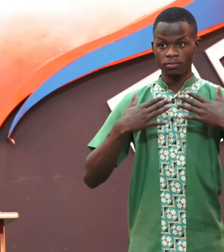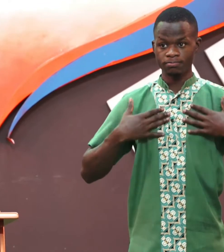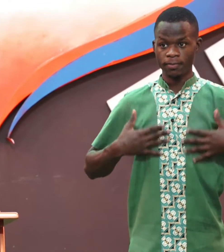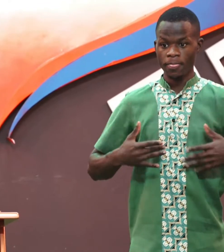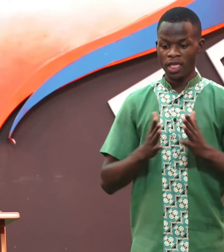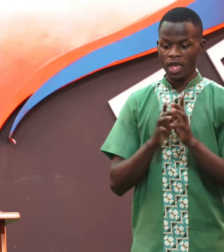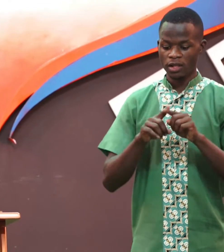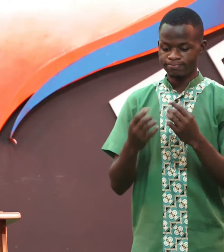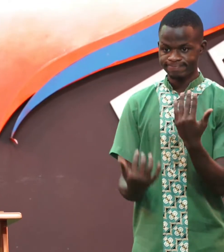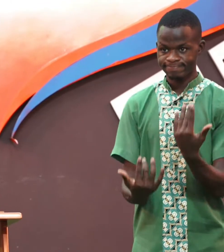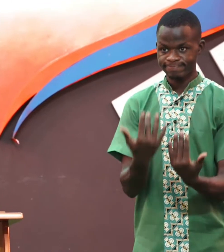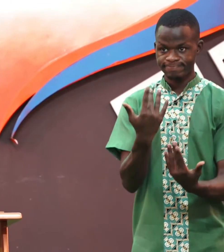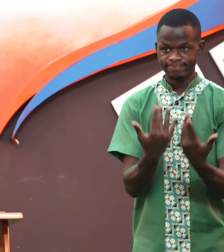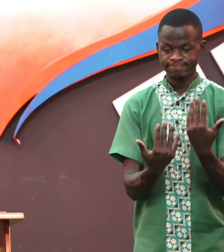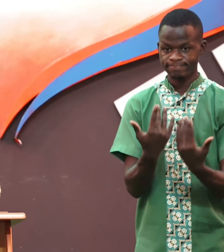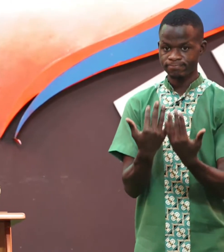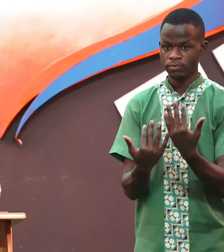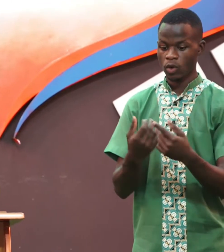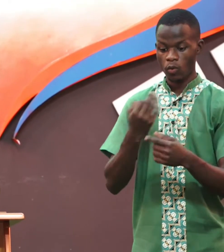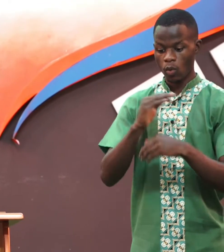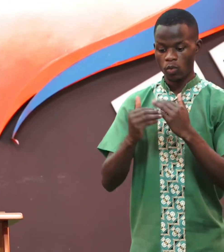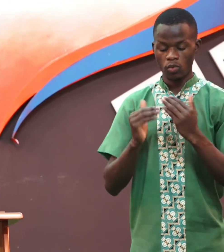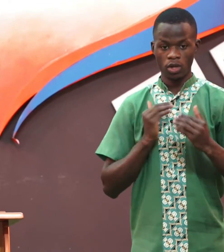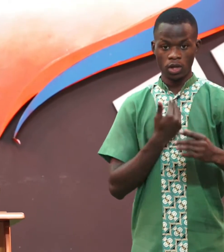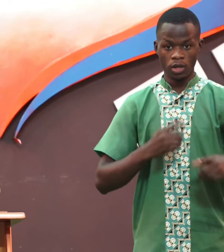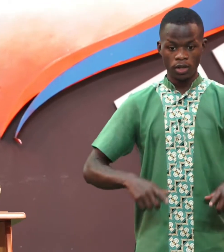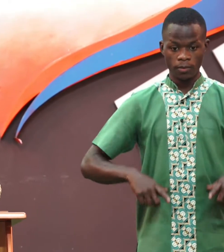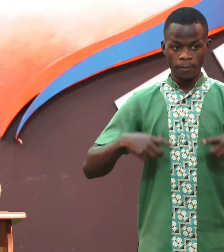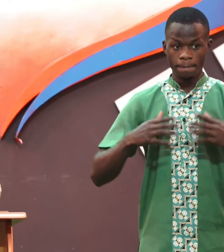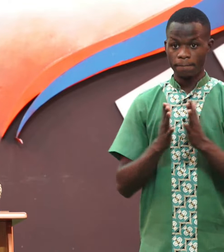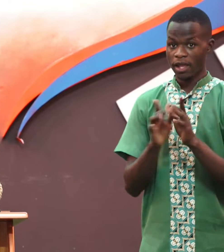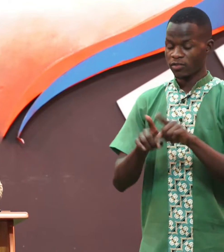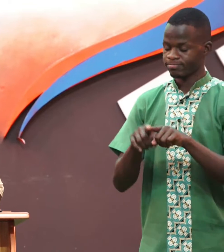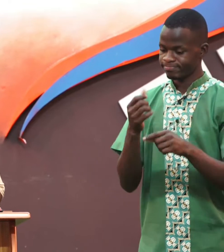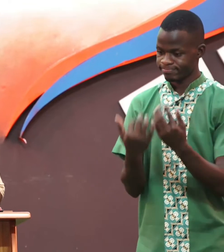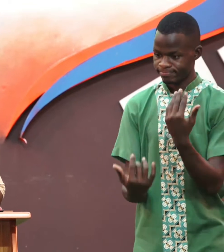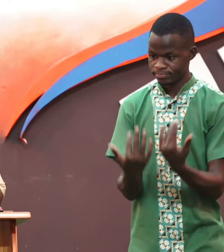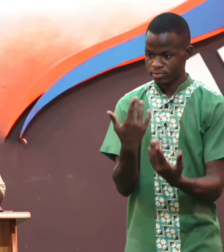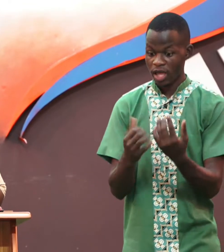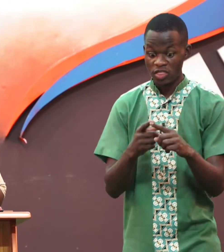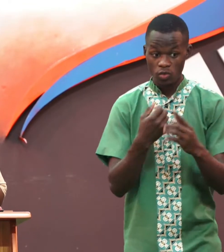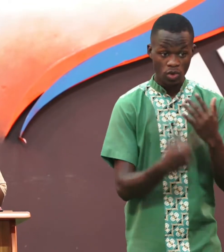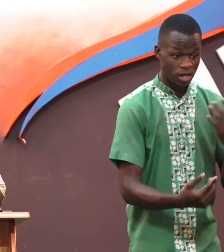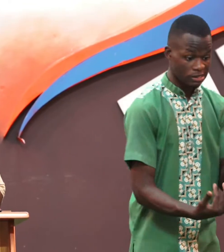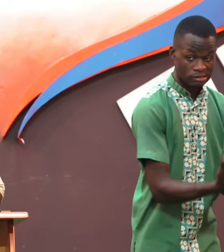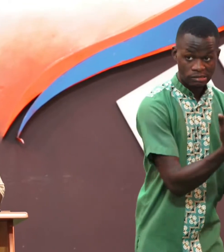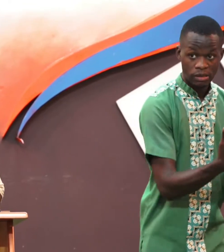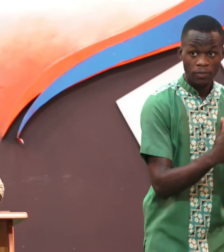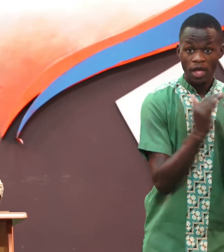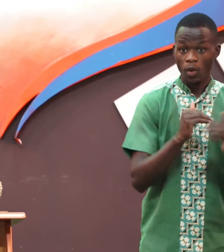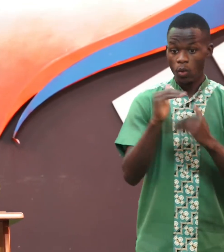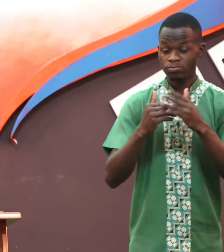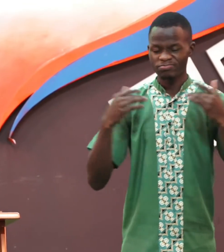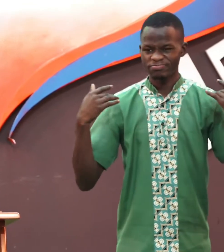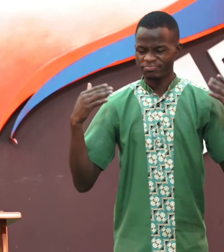on the fire the course of our life and is set on fire by hell. For every species of beasts and